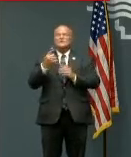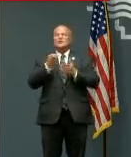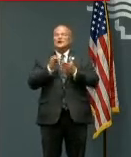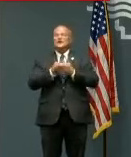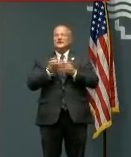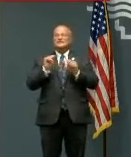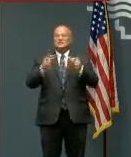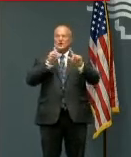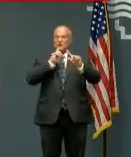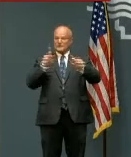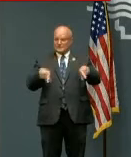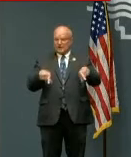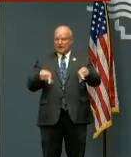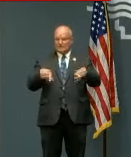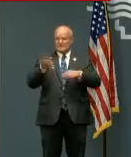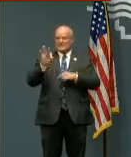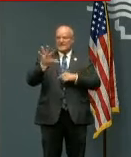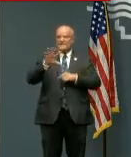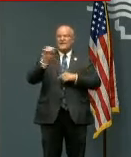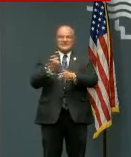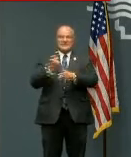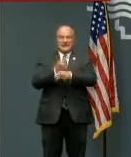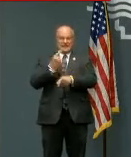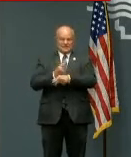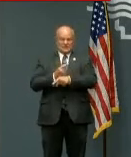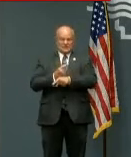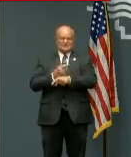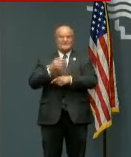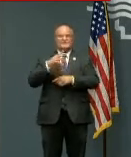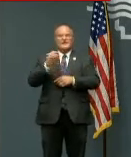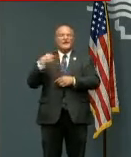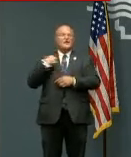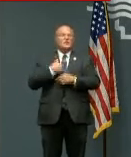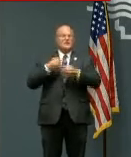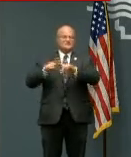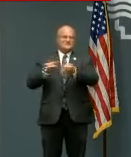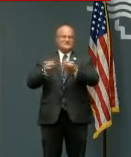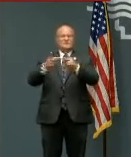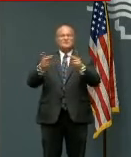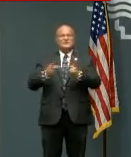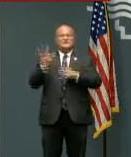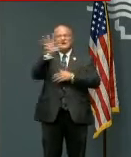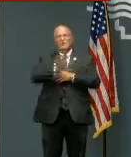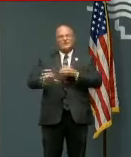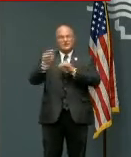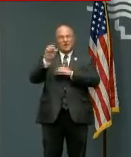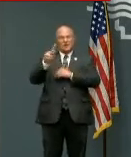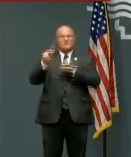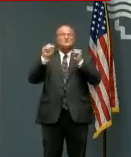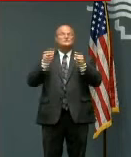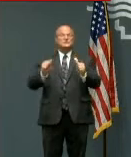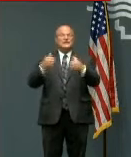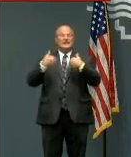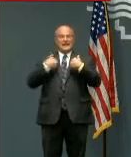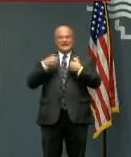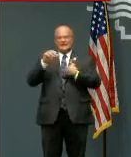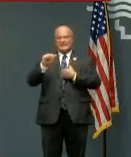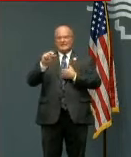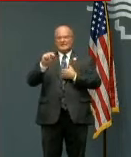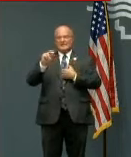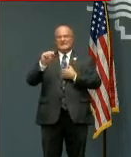is a quick response, 95% accurate, and we have different places across Arkansas that you can get an antigen